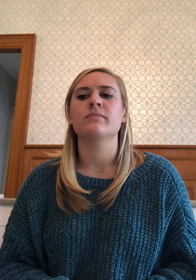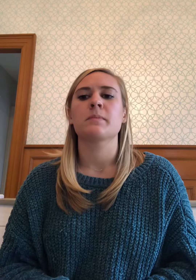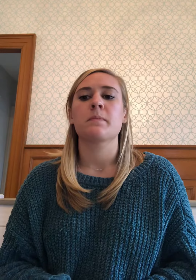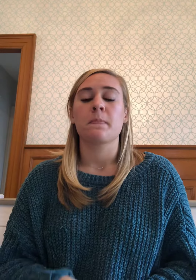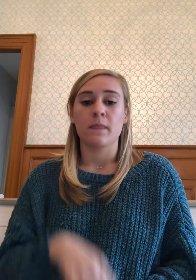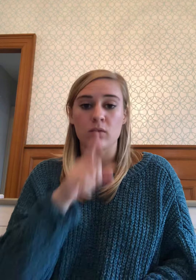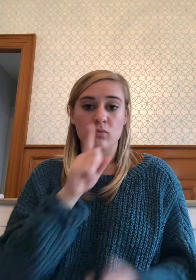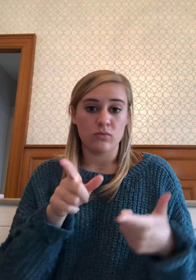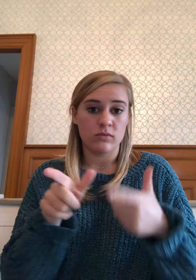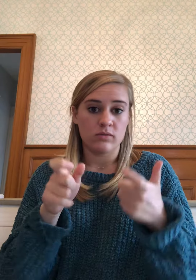crest.